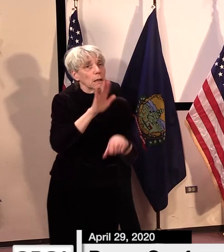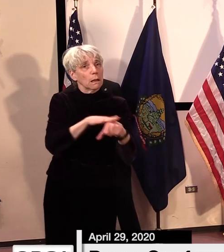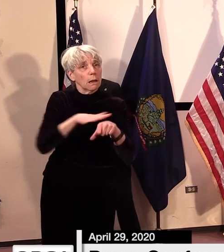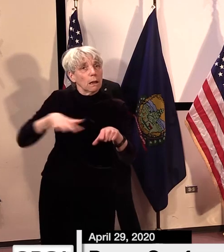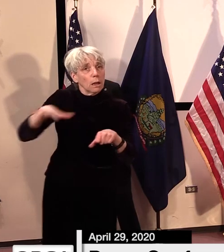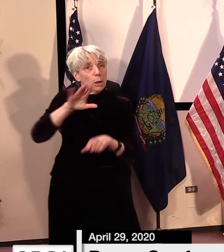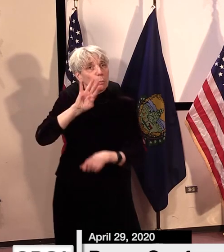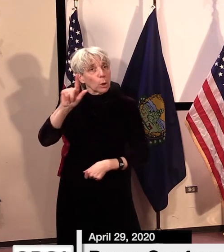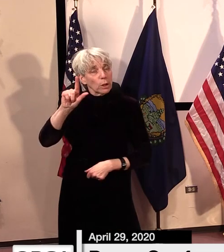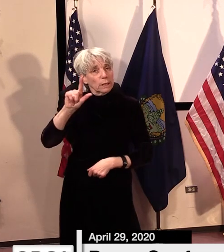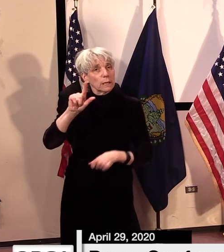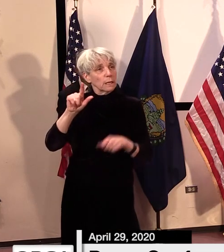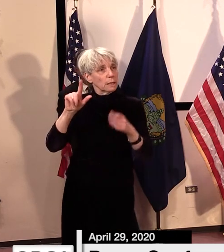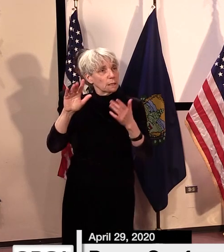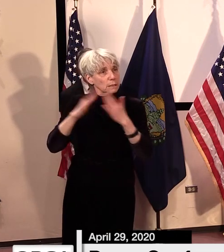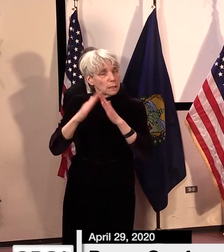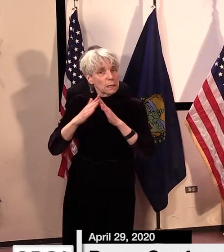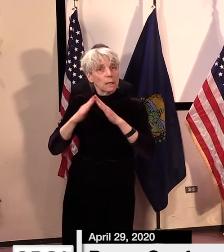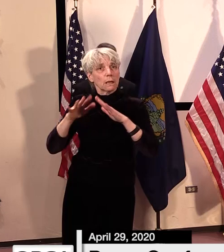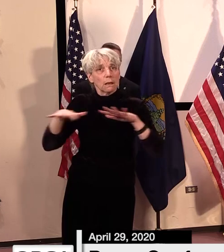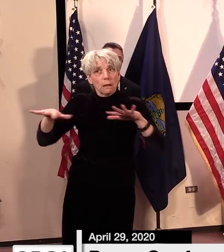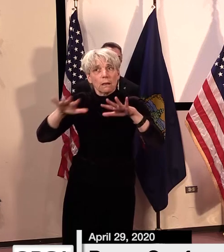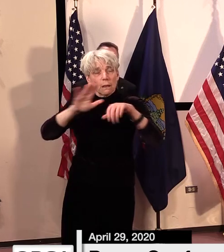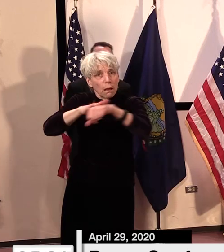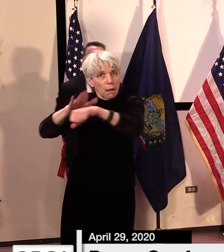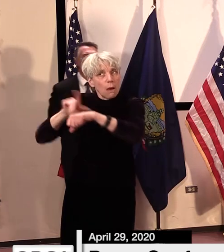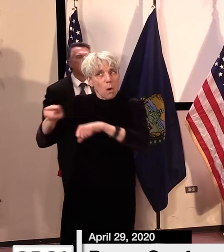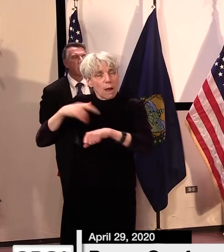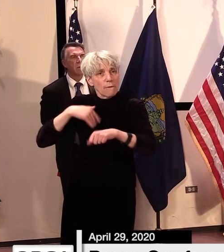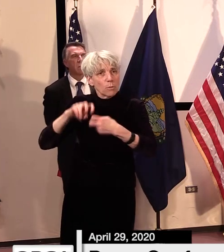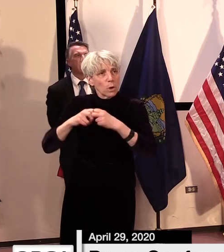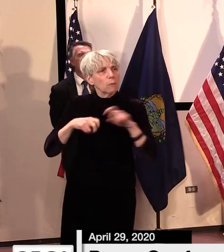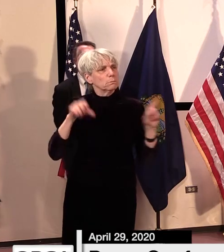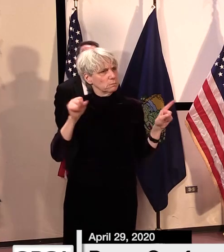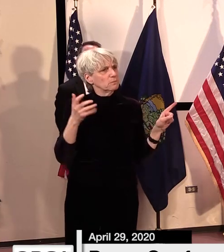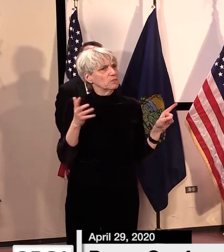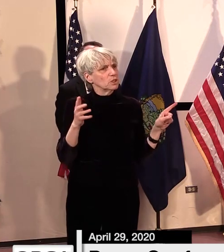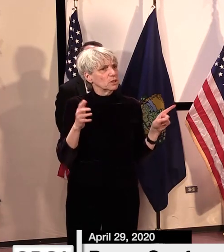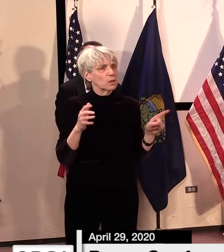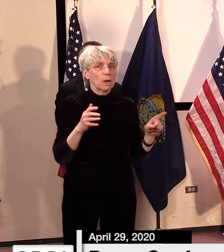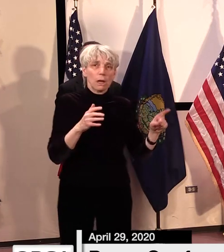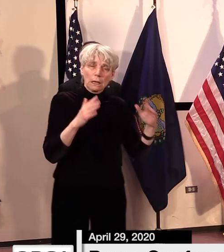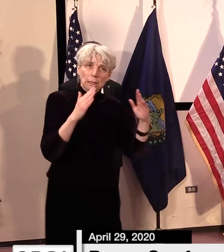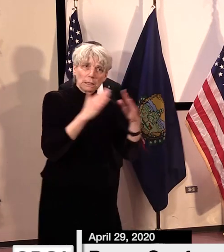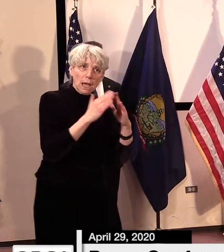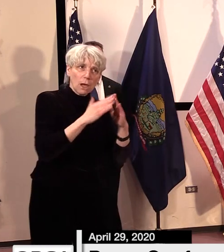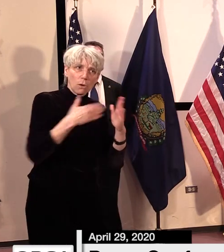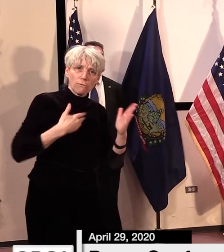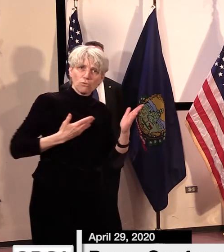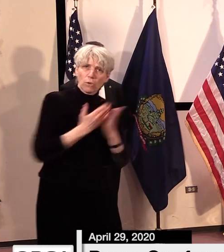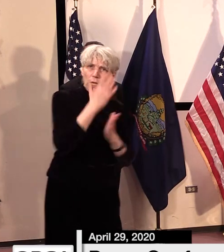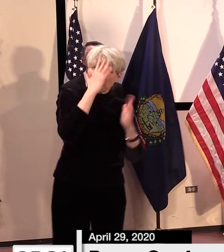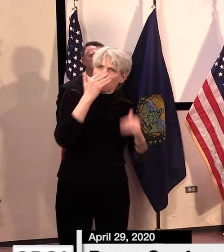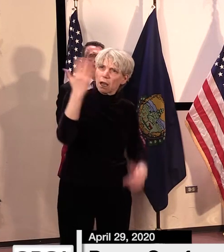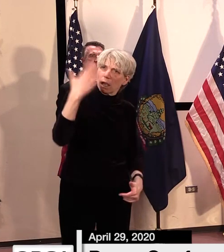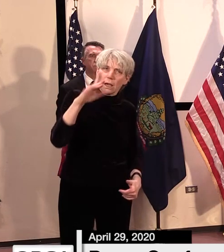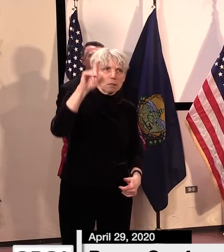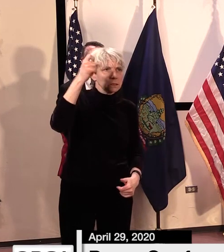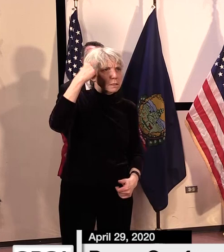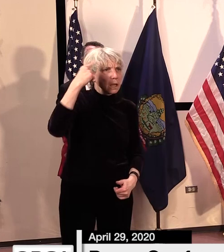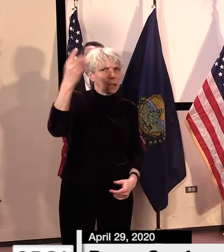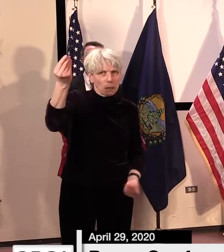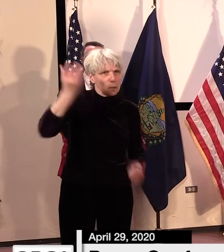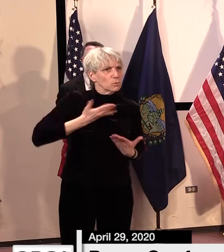their problems. I'm just wondering, does the town have any right to expect any information from the state of Vermont